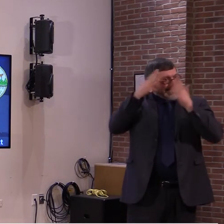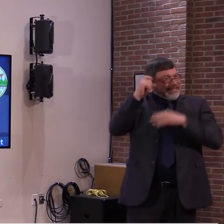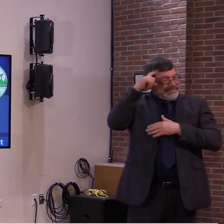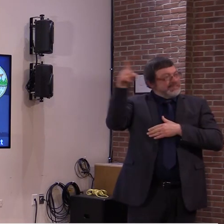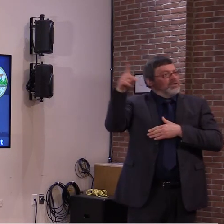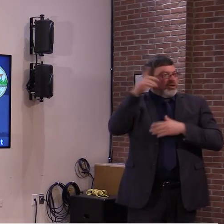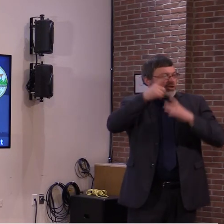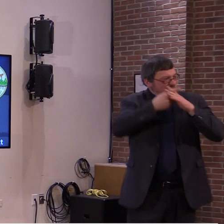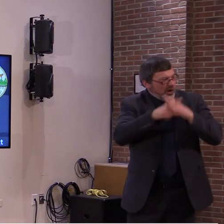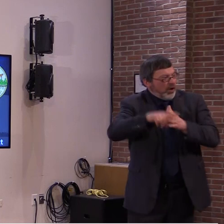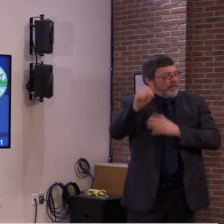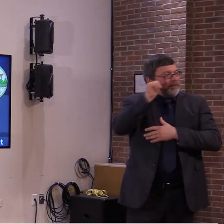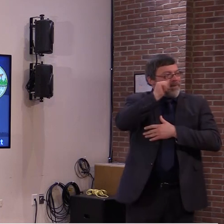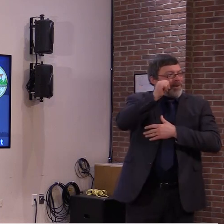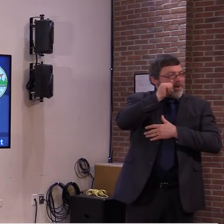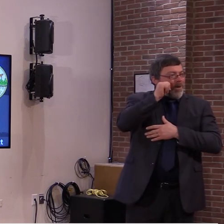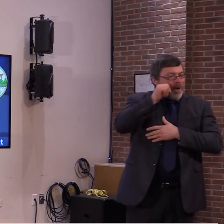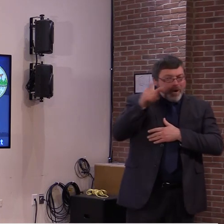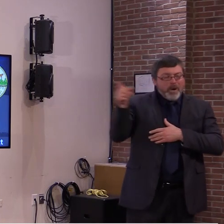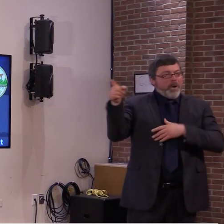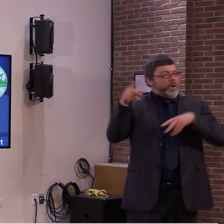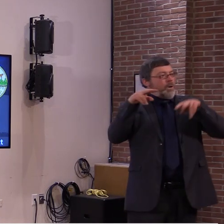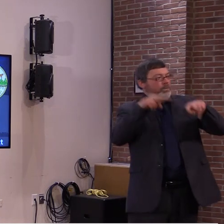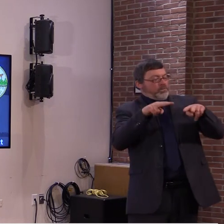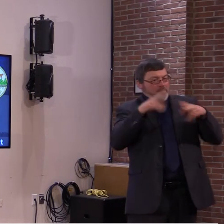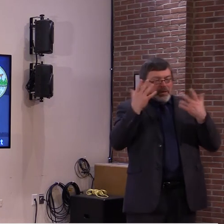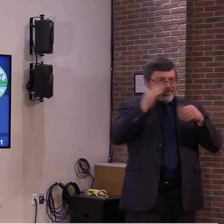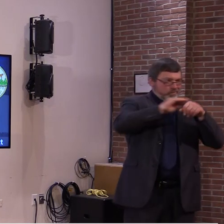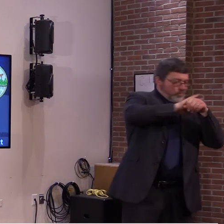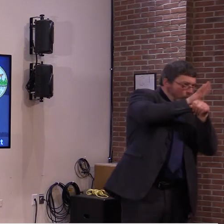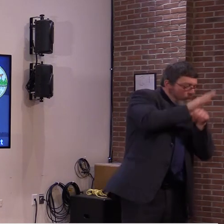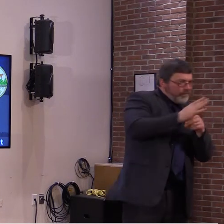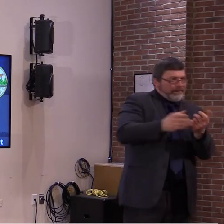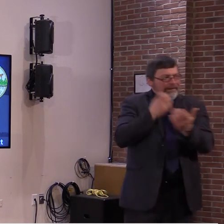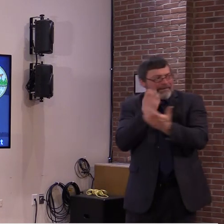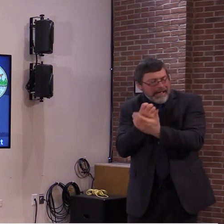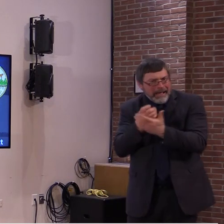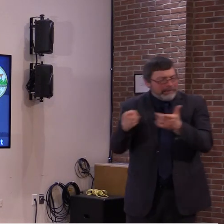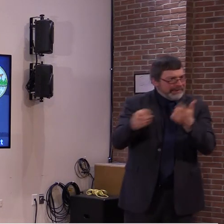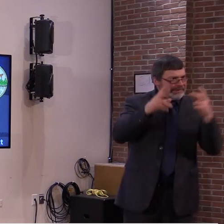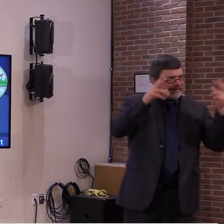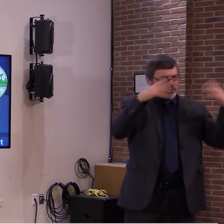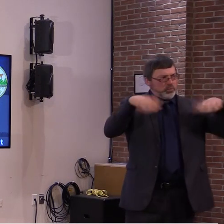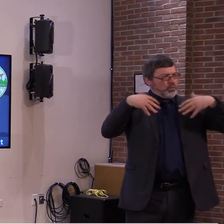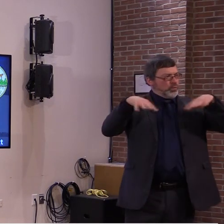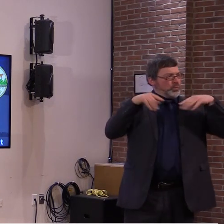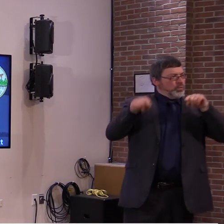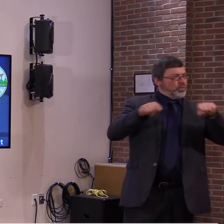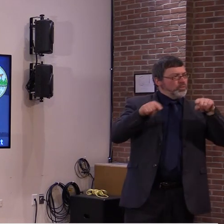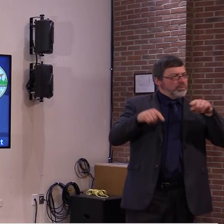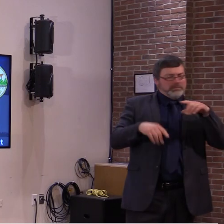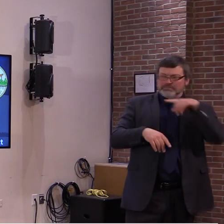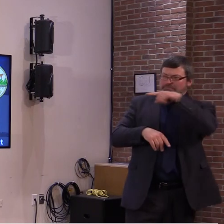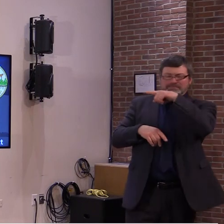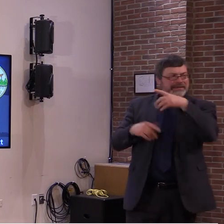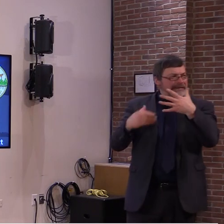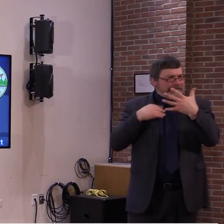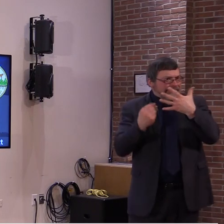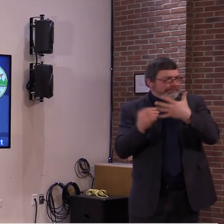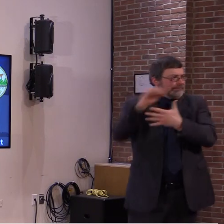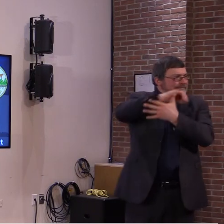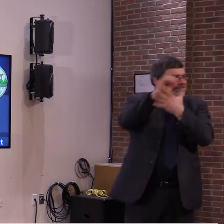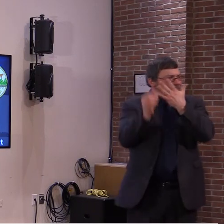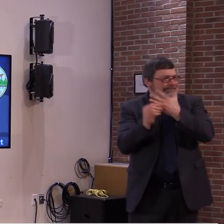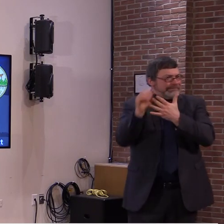economic recovery. What are some of your top priorities, and what are you looking at maybe policy-wise specifically? Yeah, there